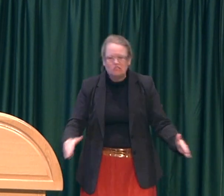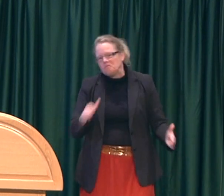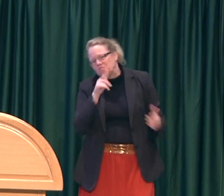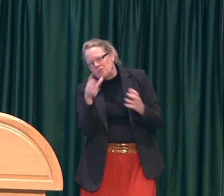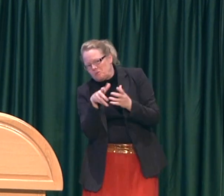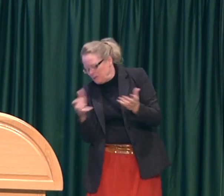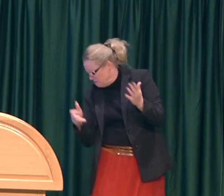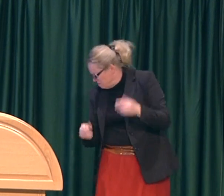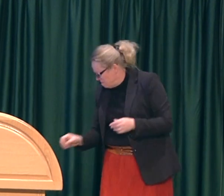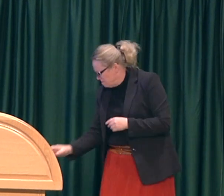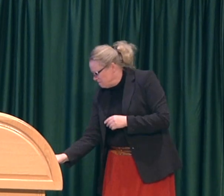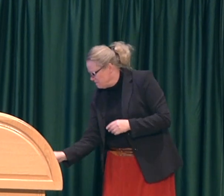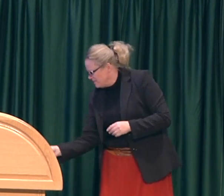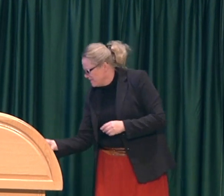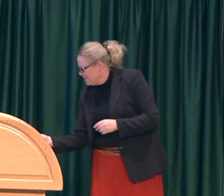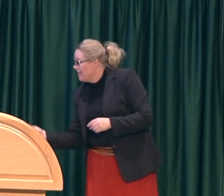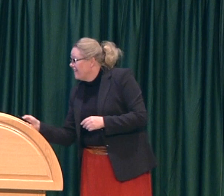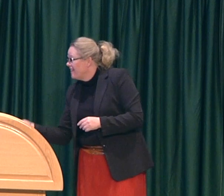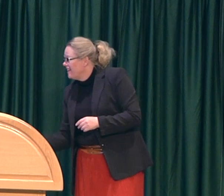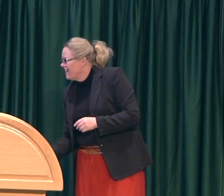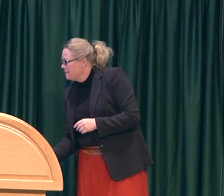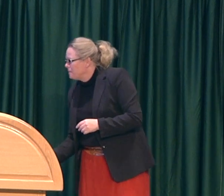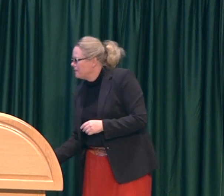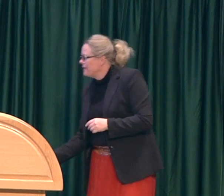but it was this large monster of a machine.